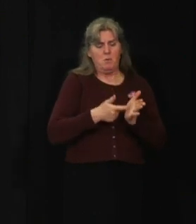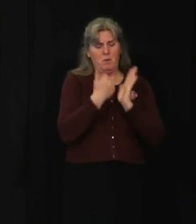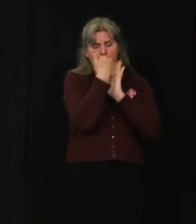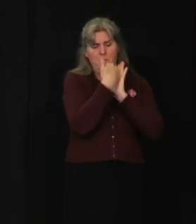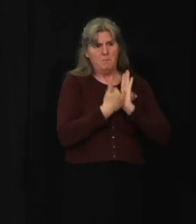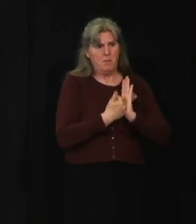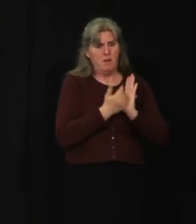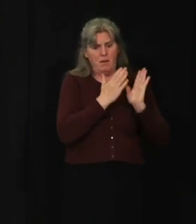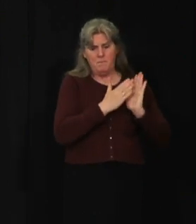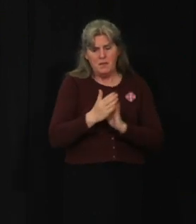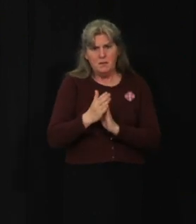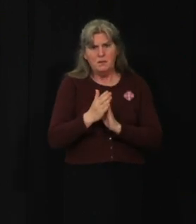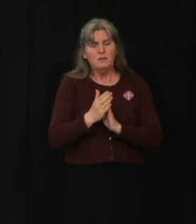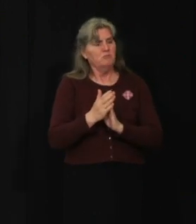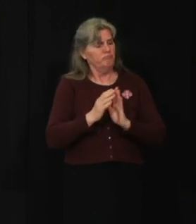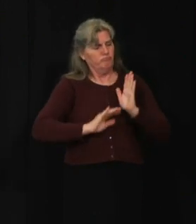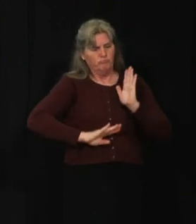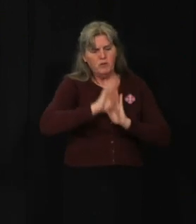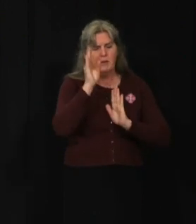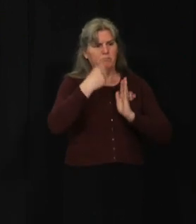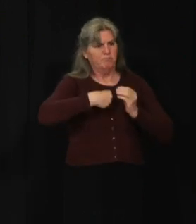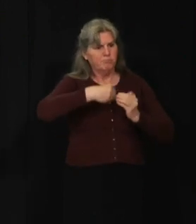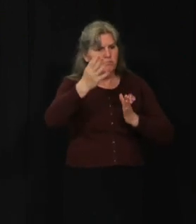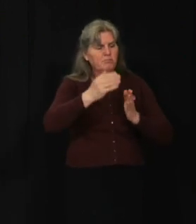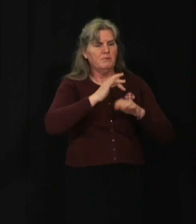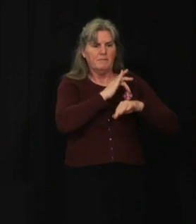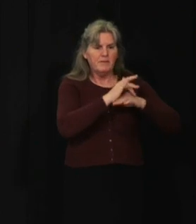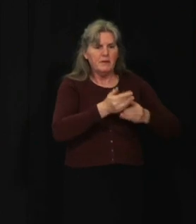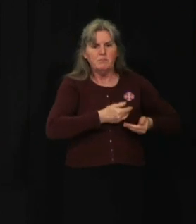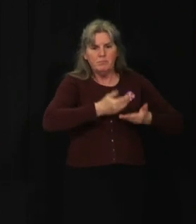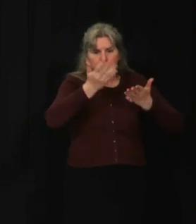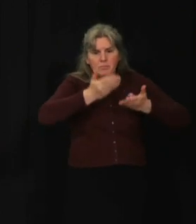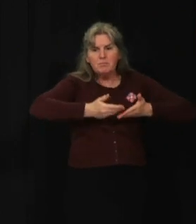get those out the door as quickly as possible with our teams.